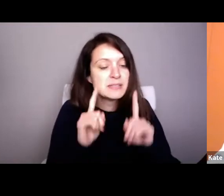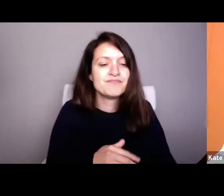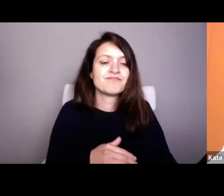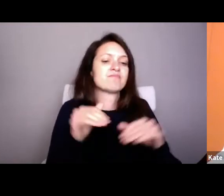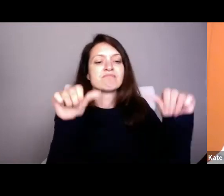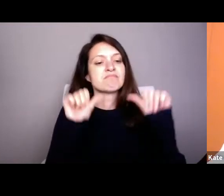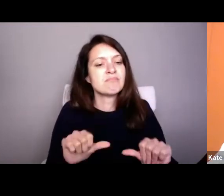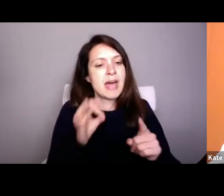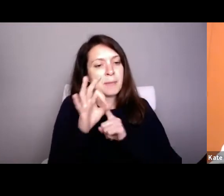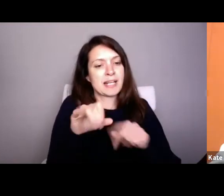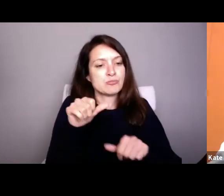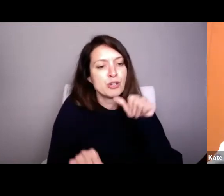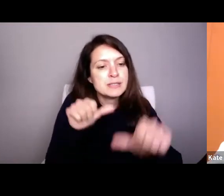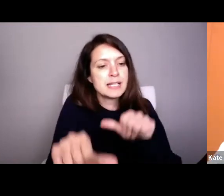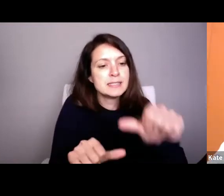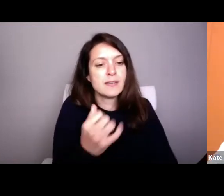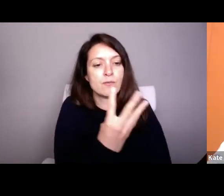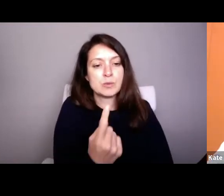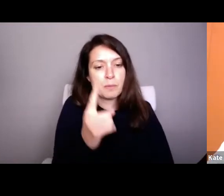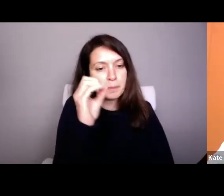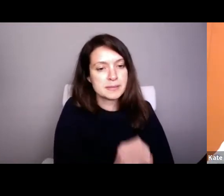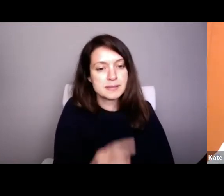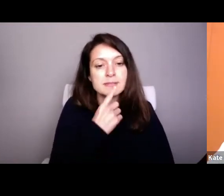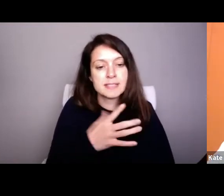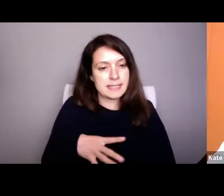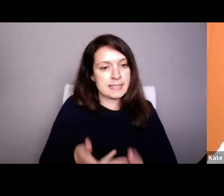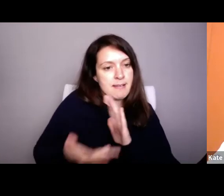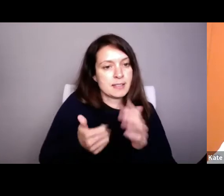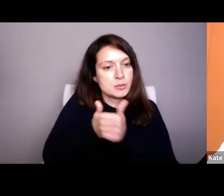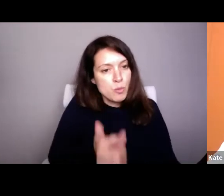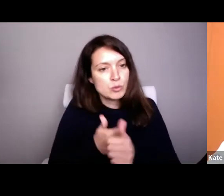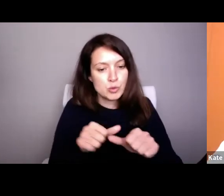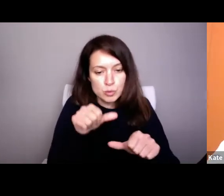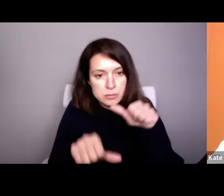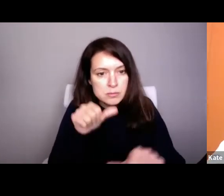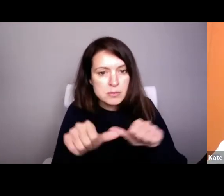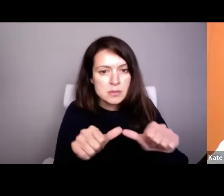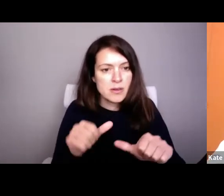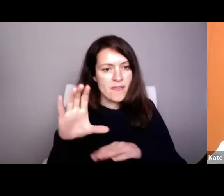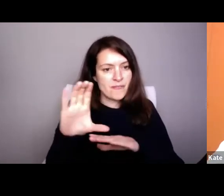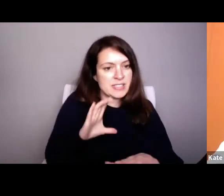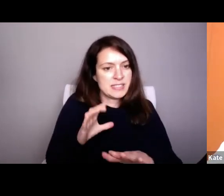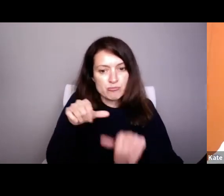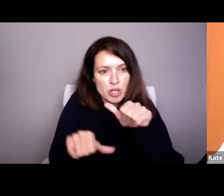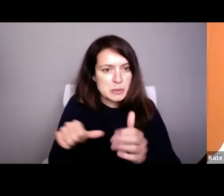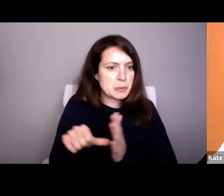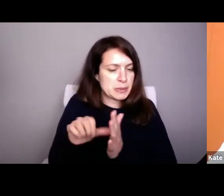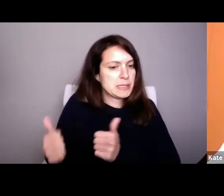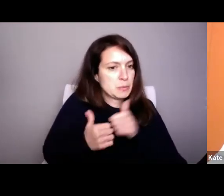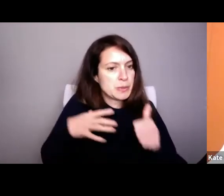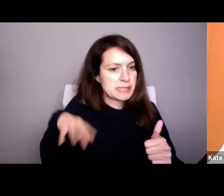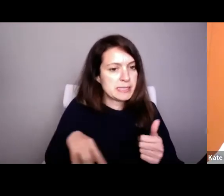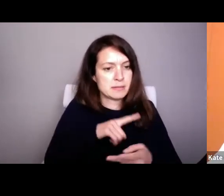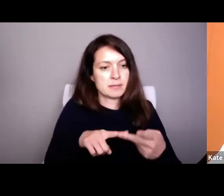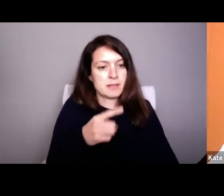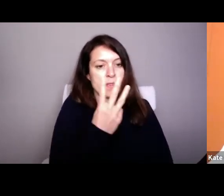funding, 41% reported that they needed additional support just to help navigate the complicated funding process, and 39% said